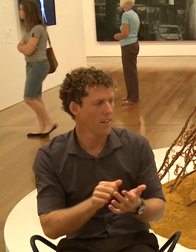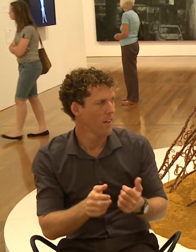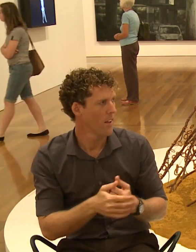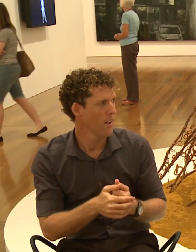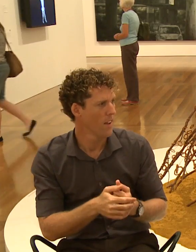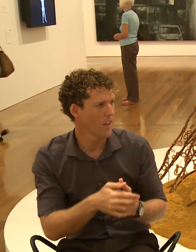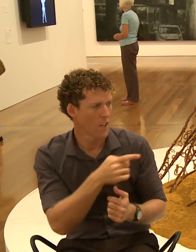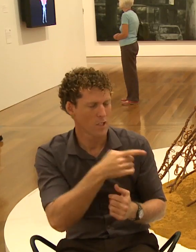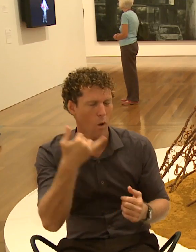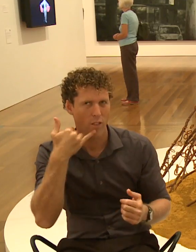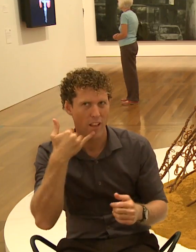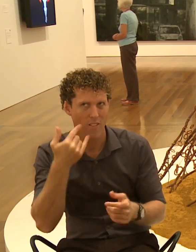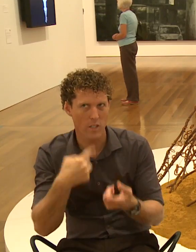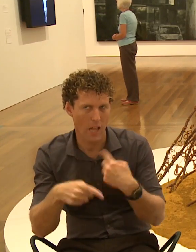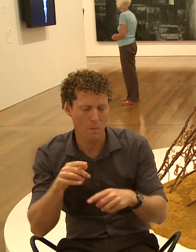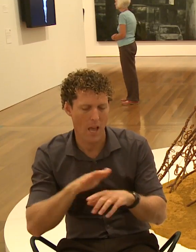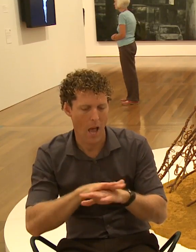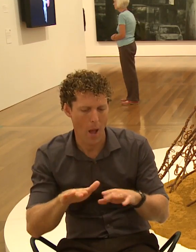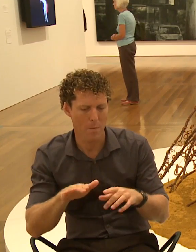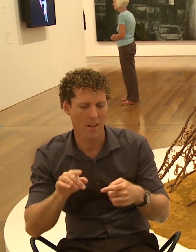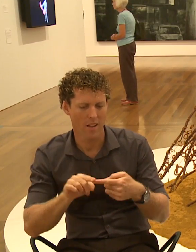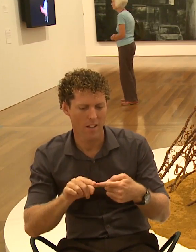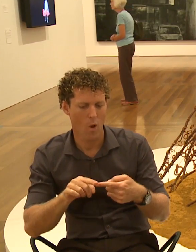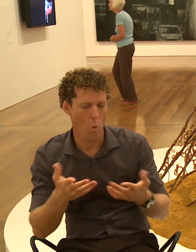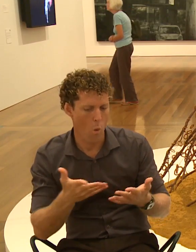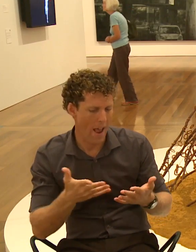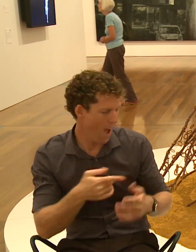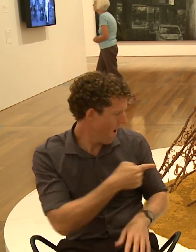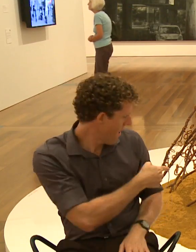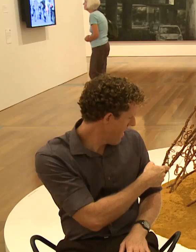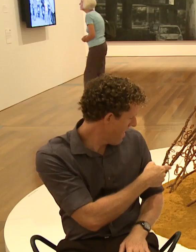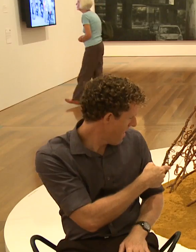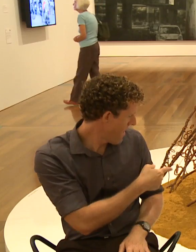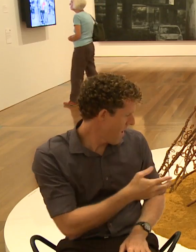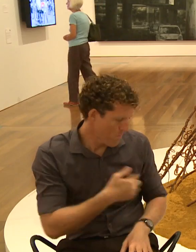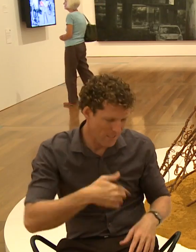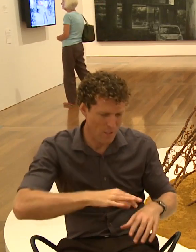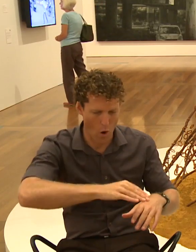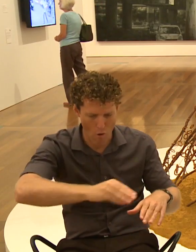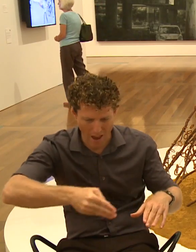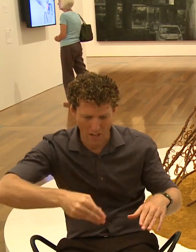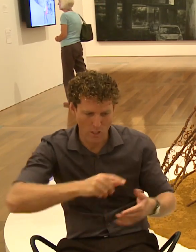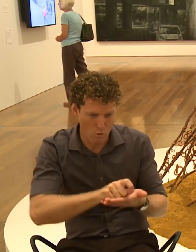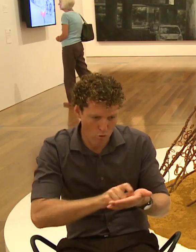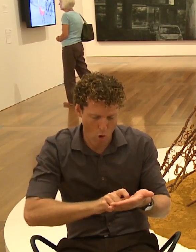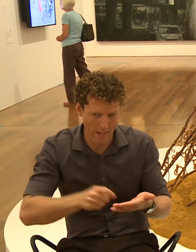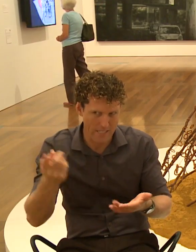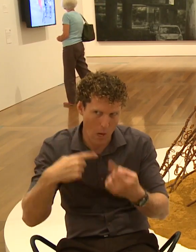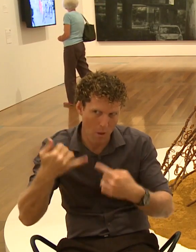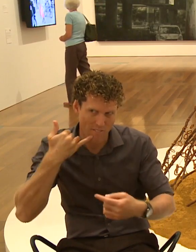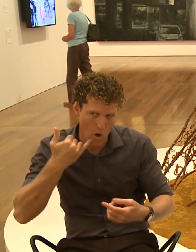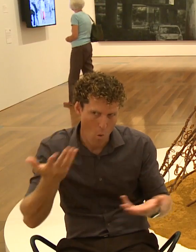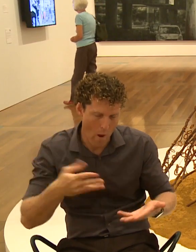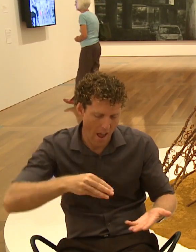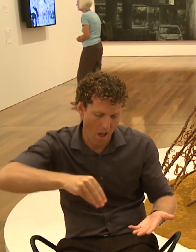as she was talking to me on the telephone. No, it must go around those pieces, then underneath that piece, and around that, and around that.